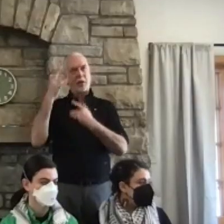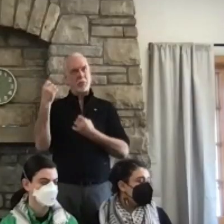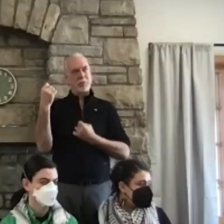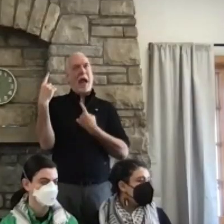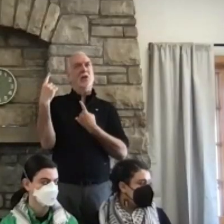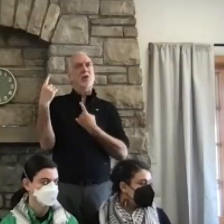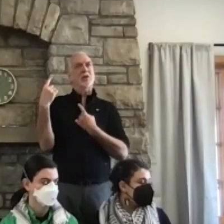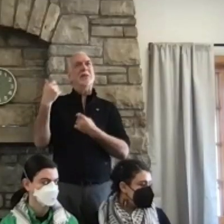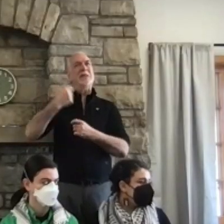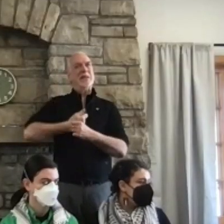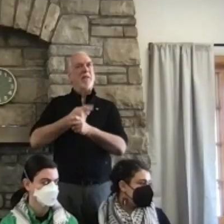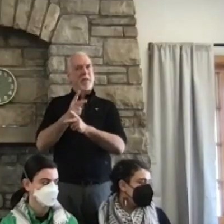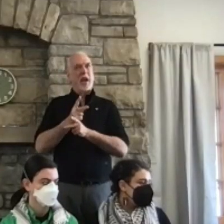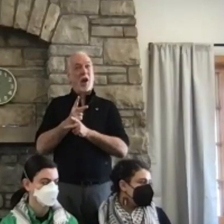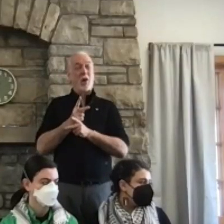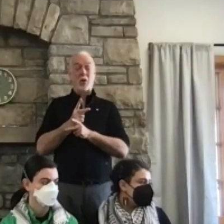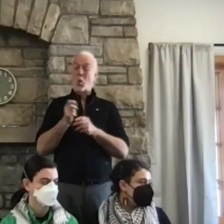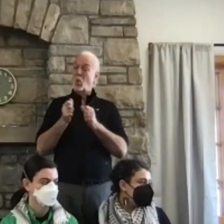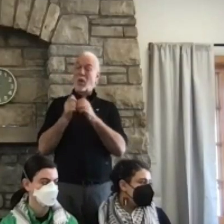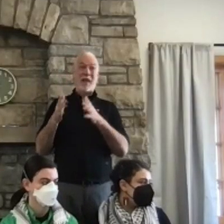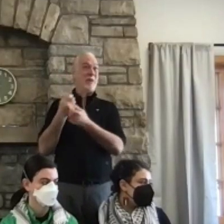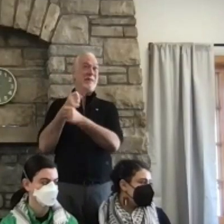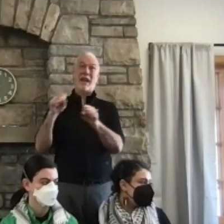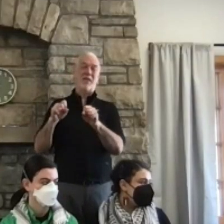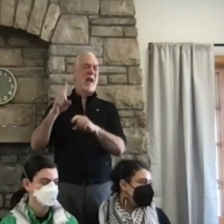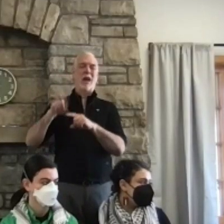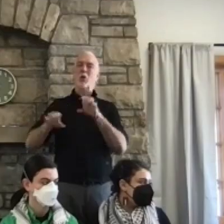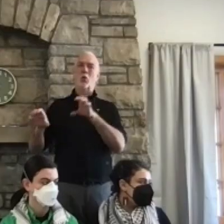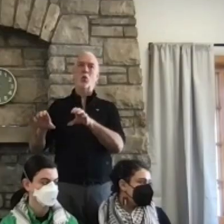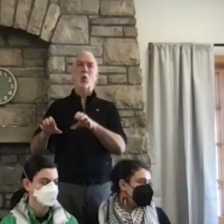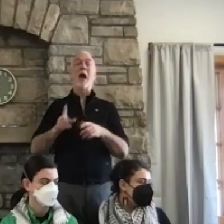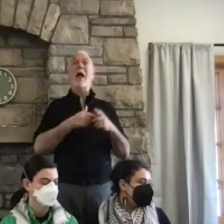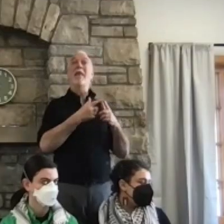situation. And then, yeah, healing leads to collective liberation.